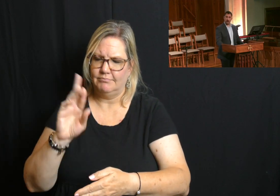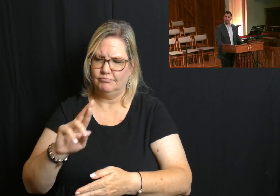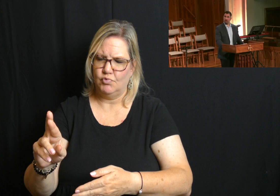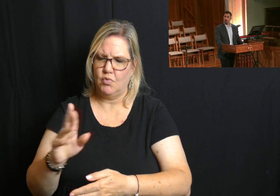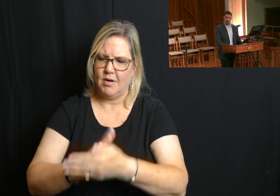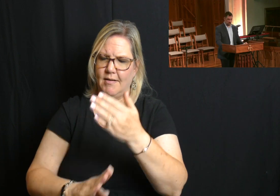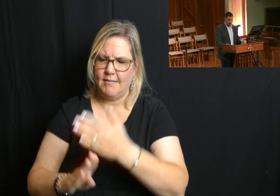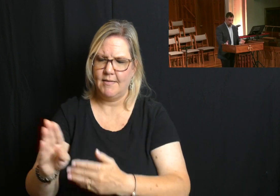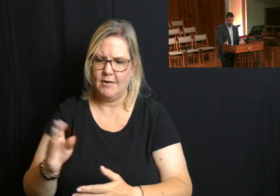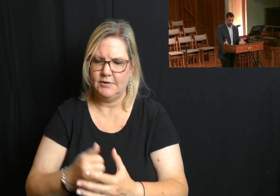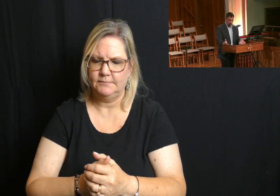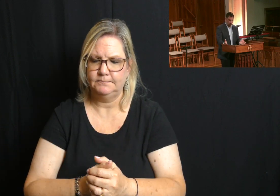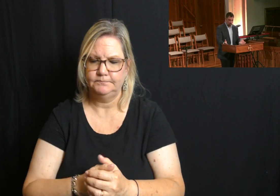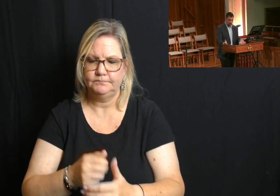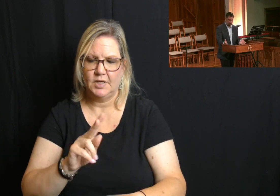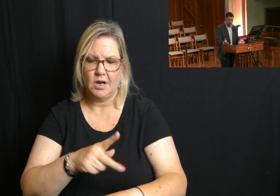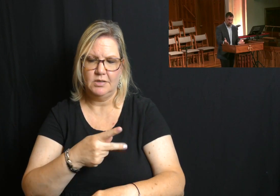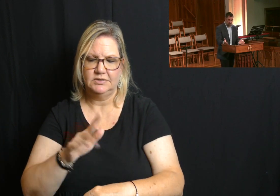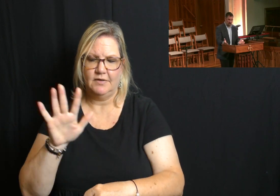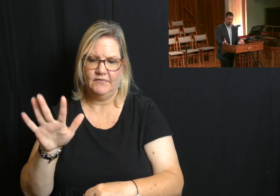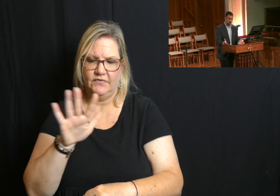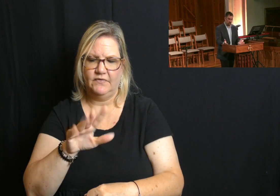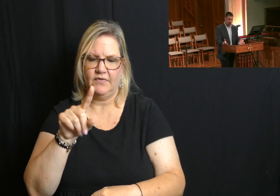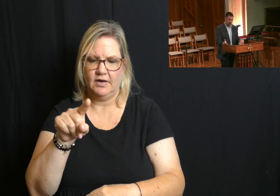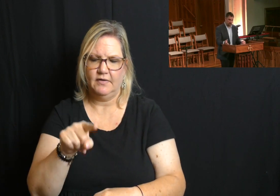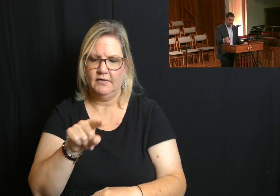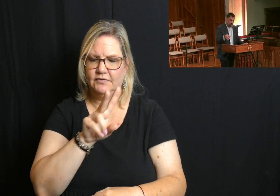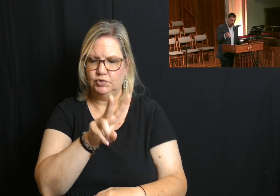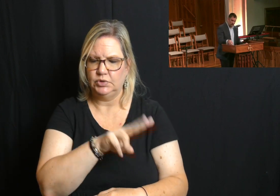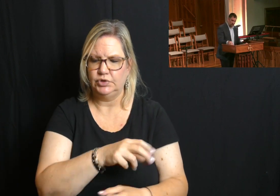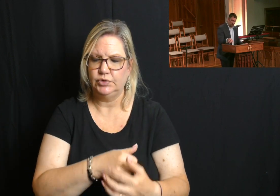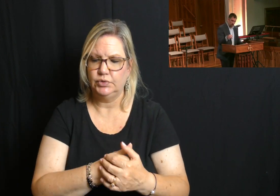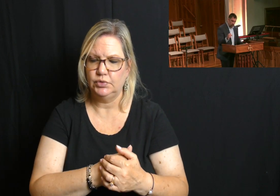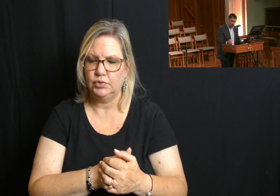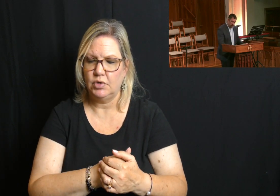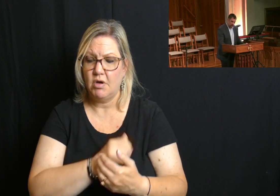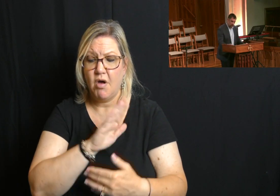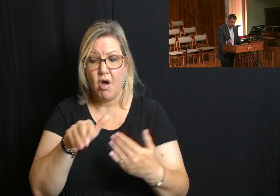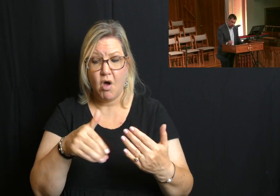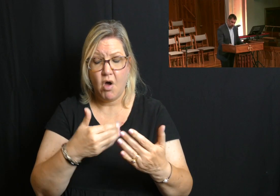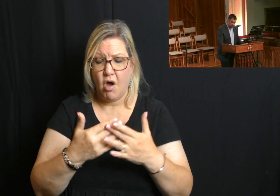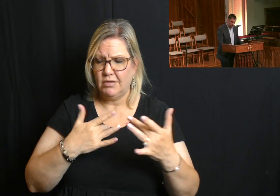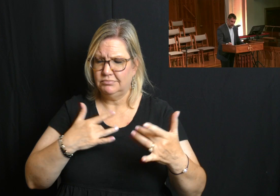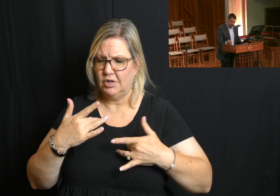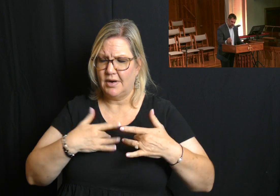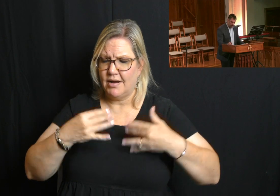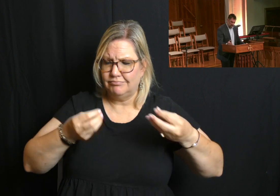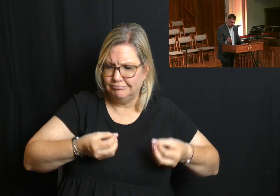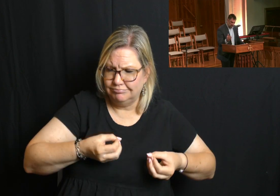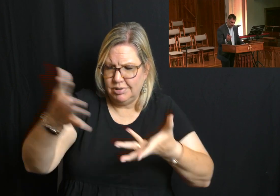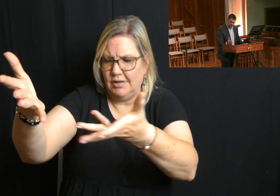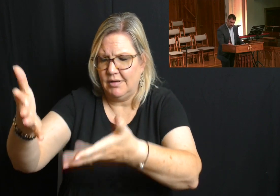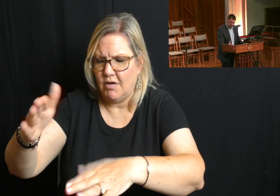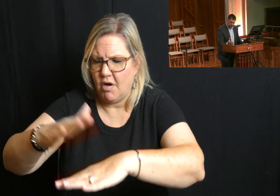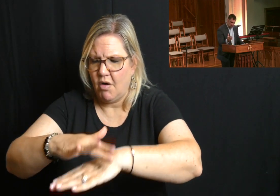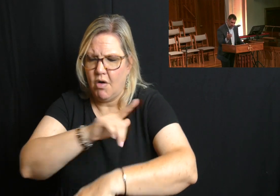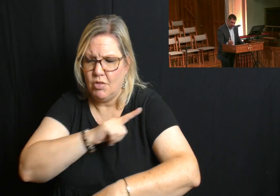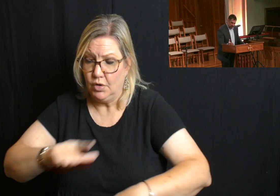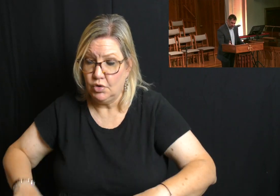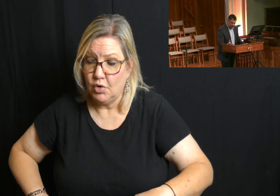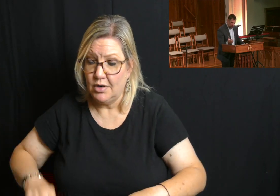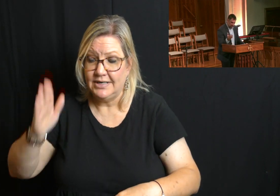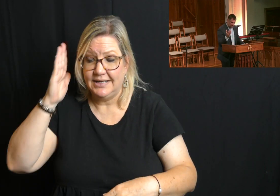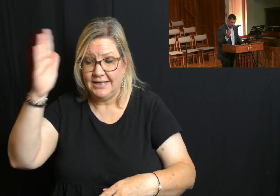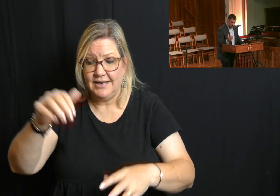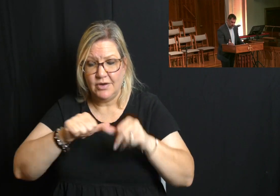Or perhaps if you want some more, Psalms 55:22, it says, "Cast all your cares on the Lord, and He will sustain you. He will